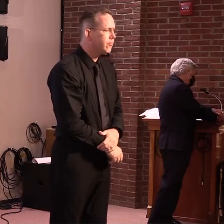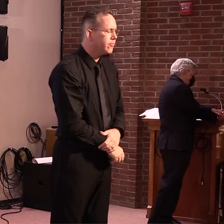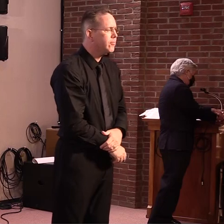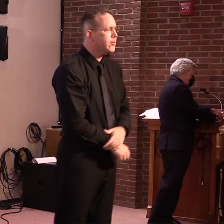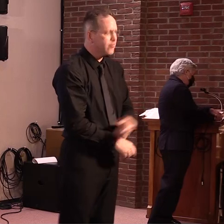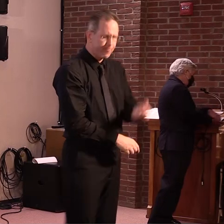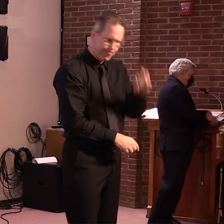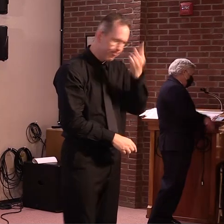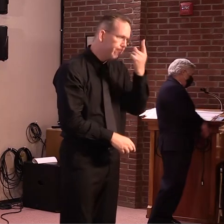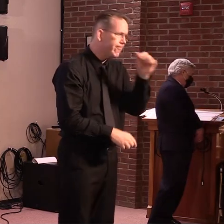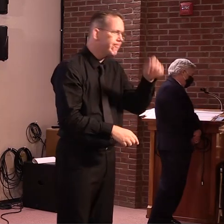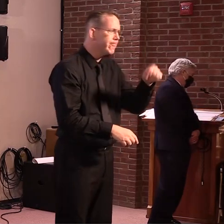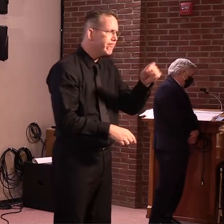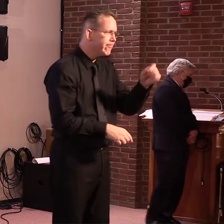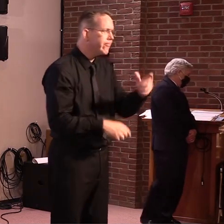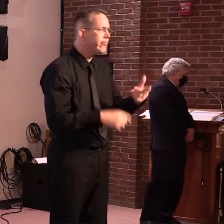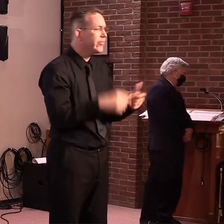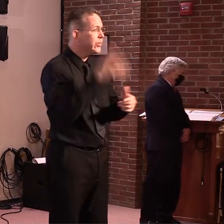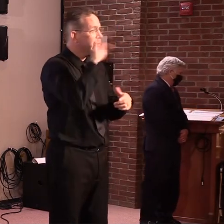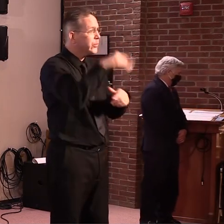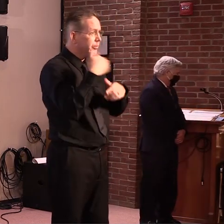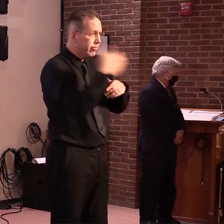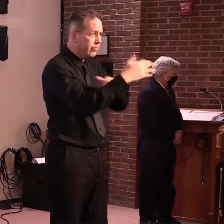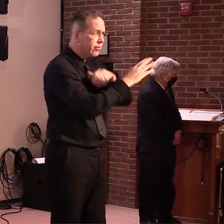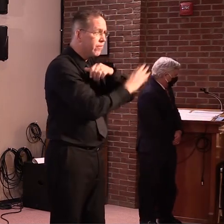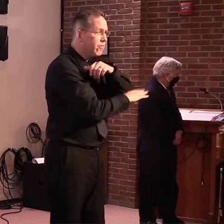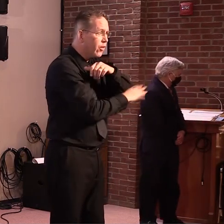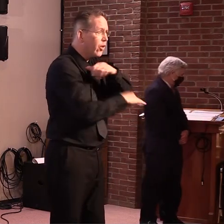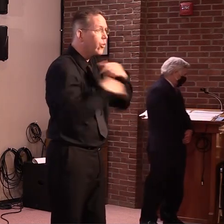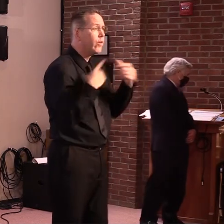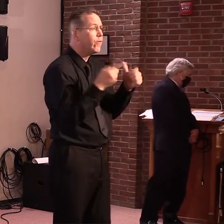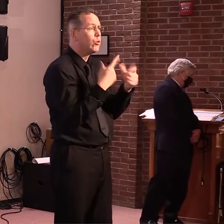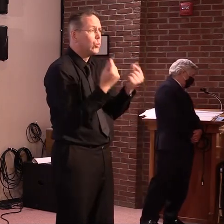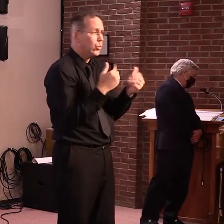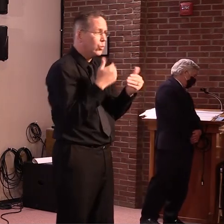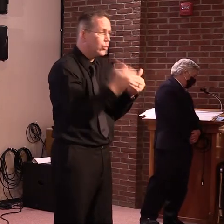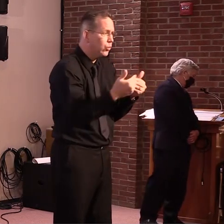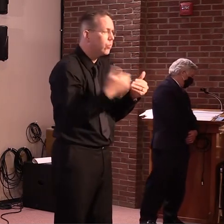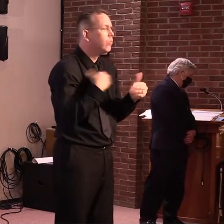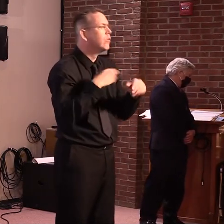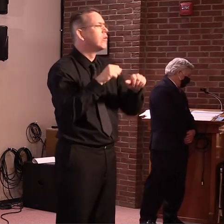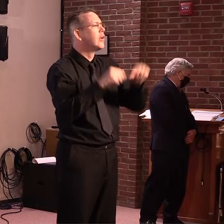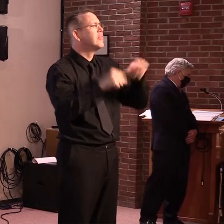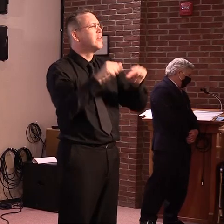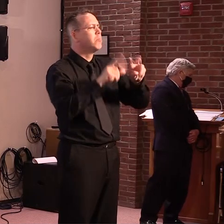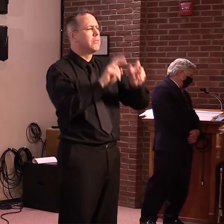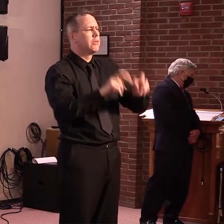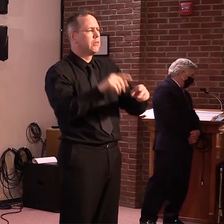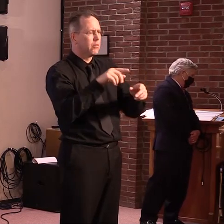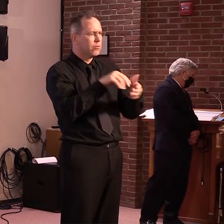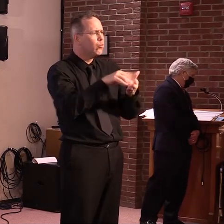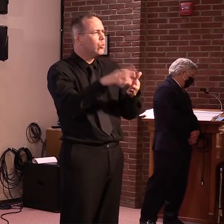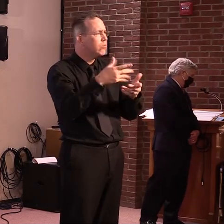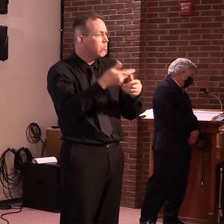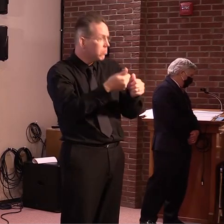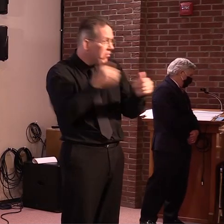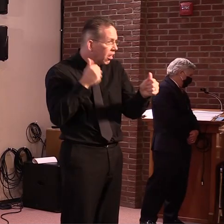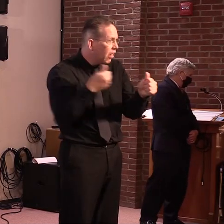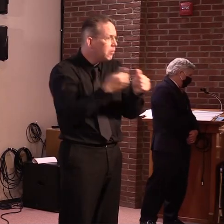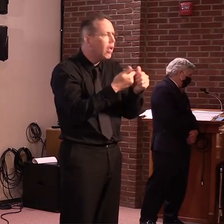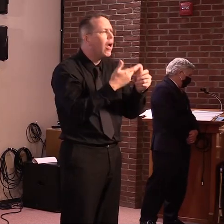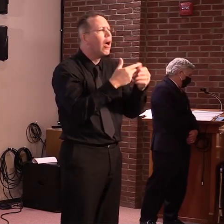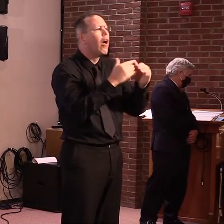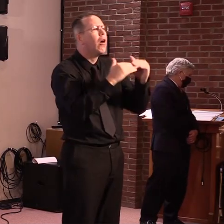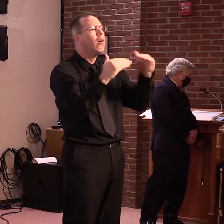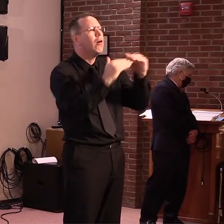student learning. And it's frankly quite hard for us to do that assessment without reopening schools. So that's a priority for us.